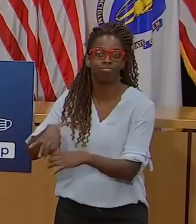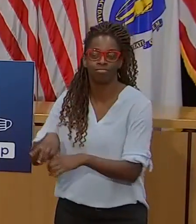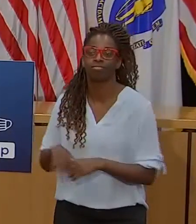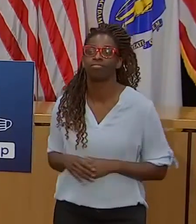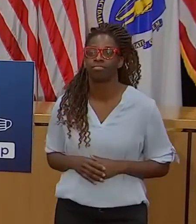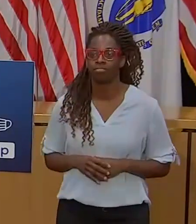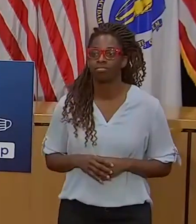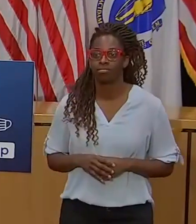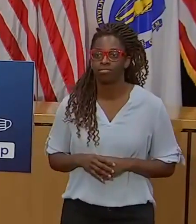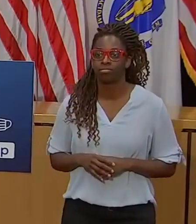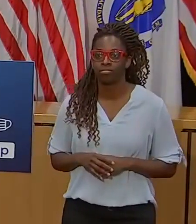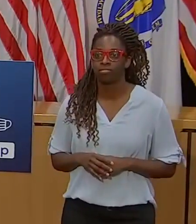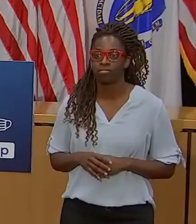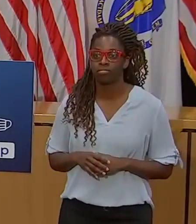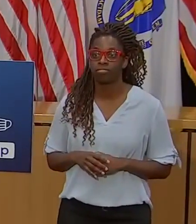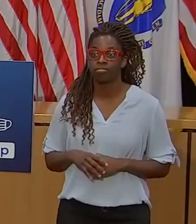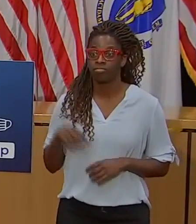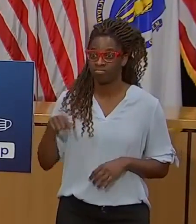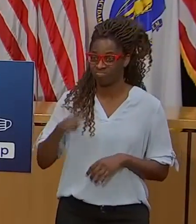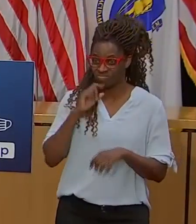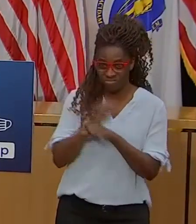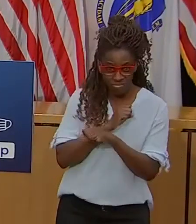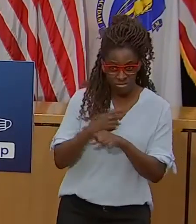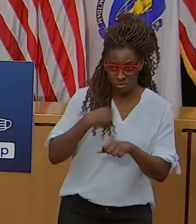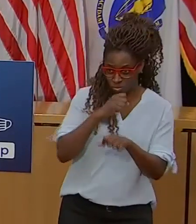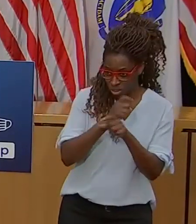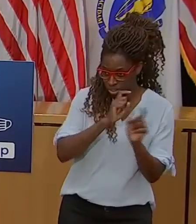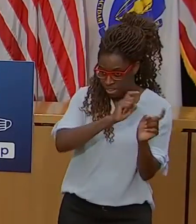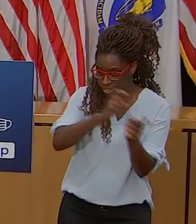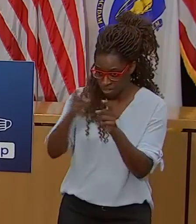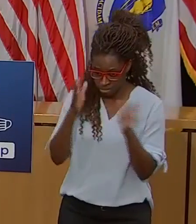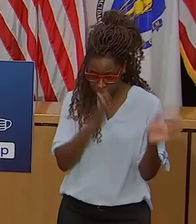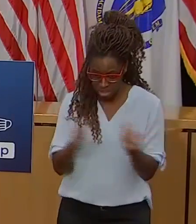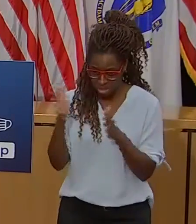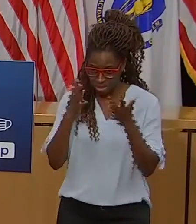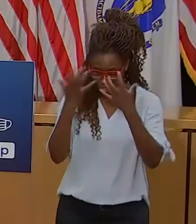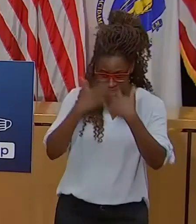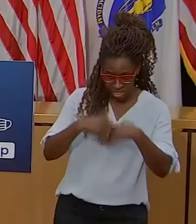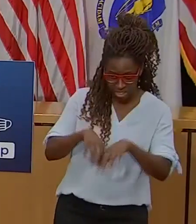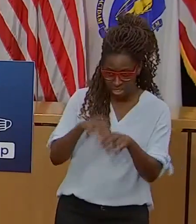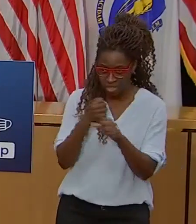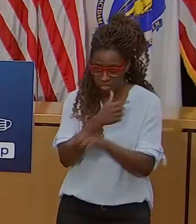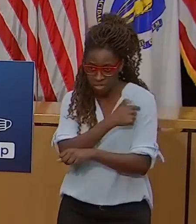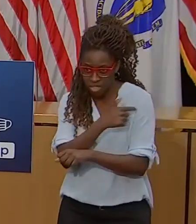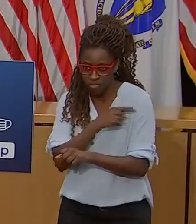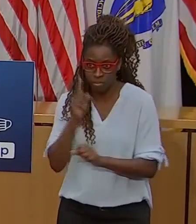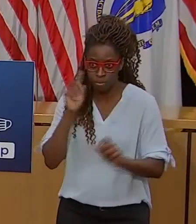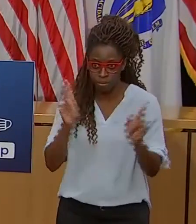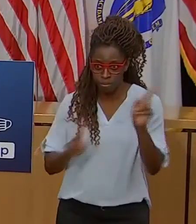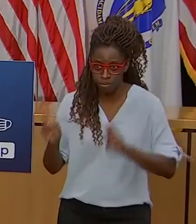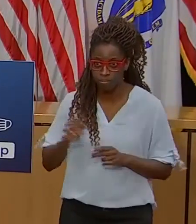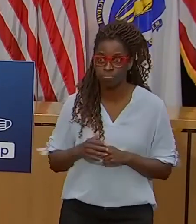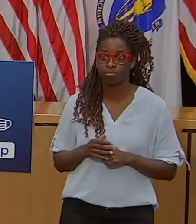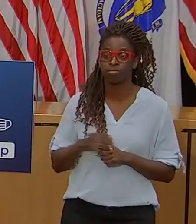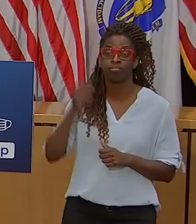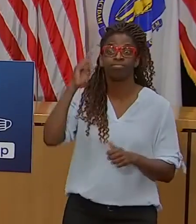is a several-week process, and after the first dose, a person must wait about 6 weeks and then receive a second